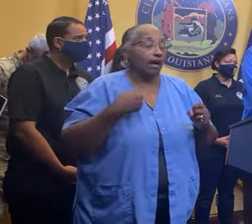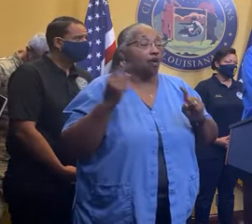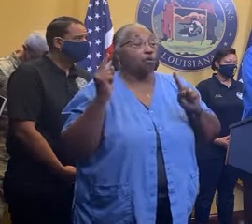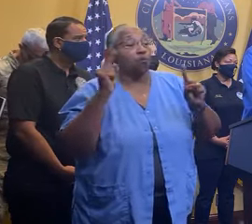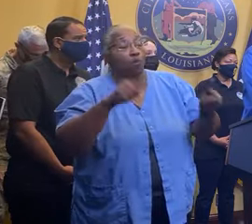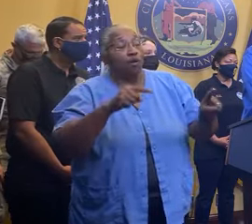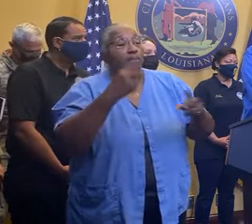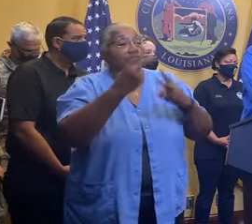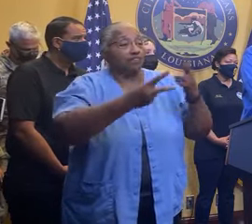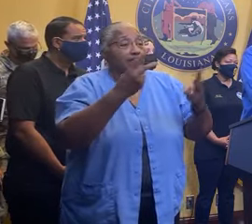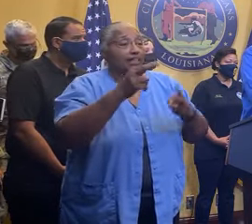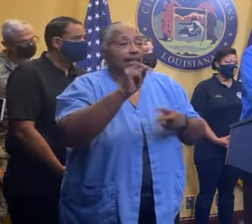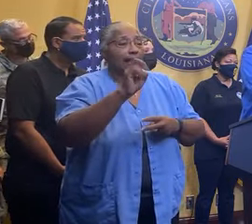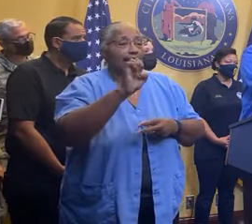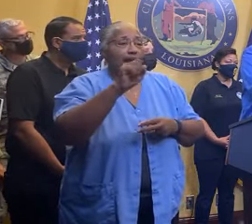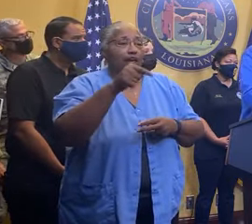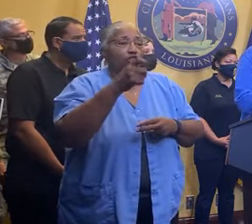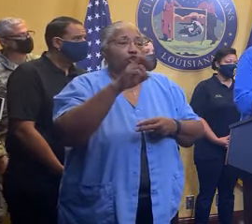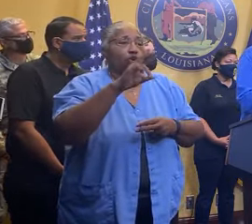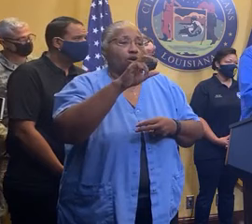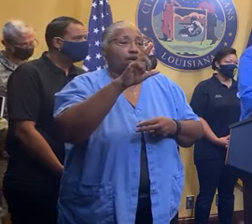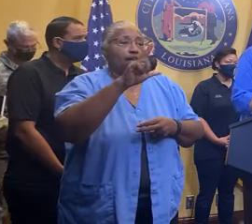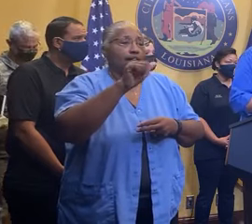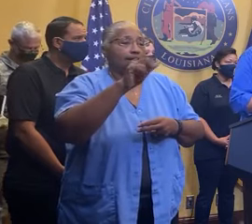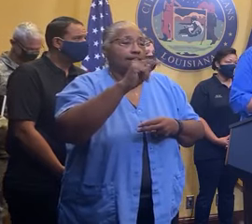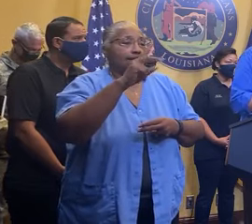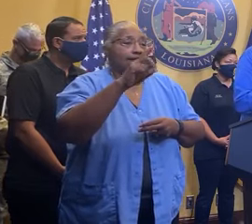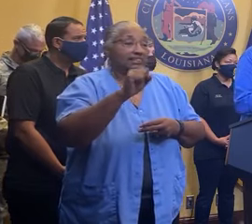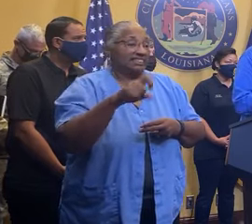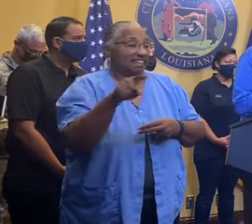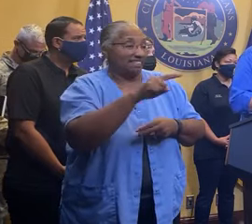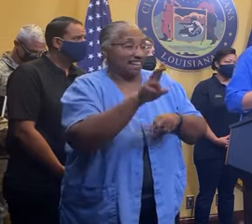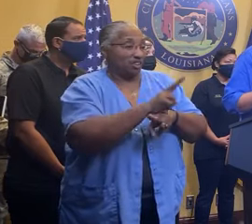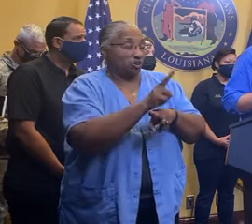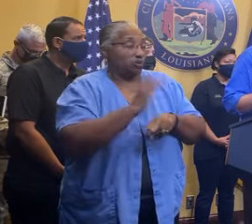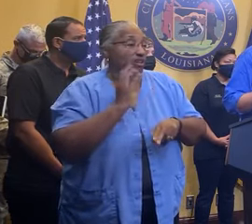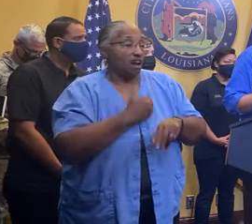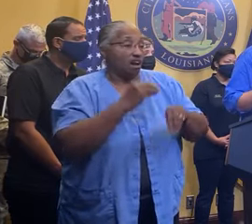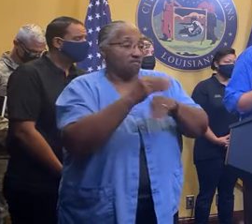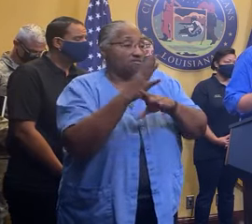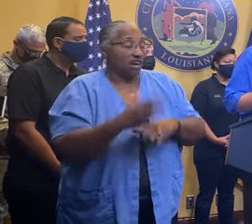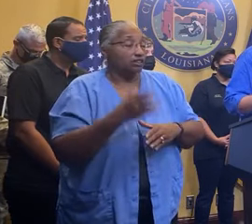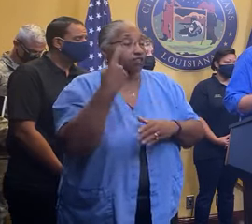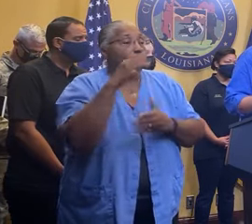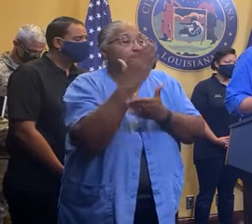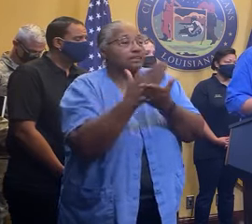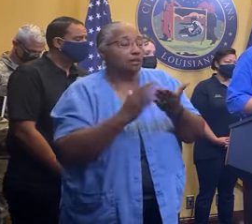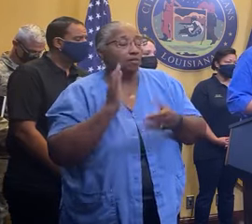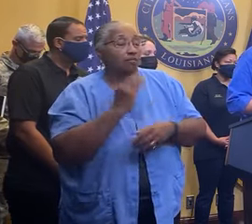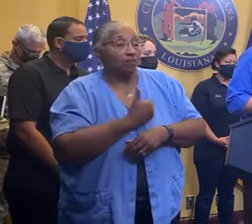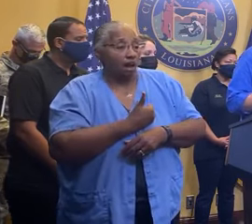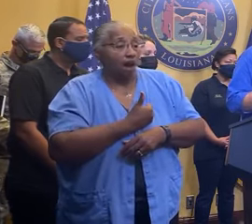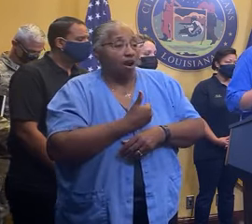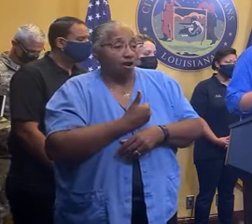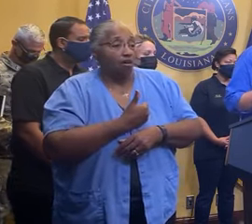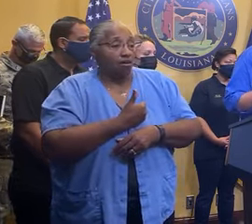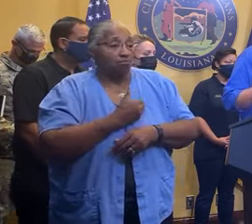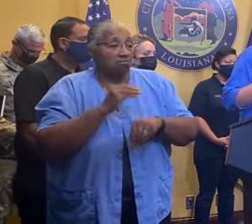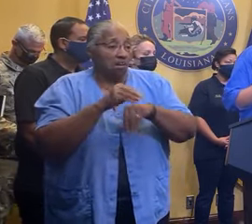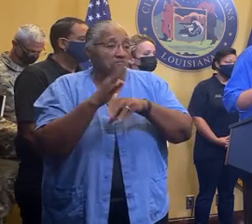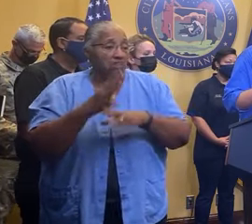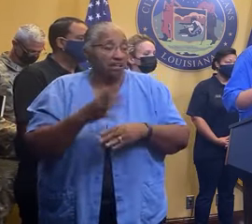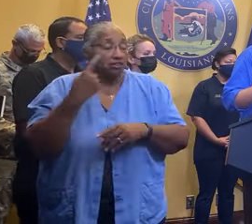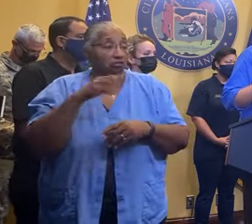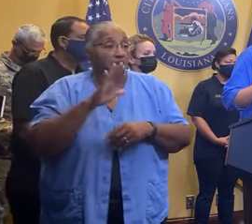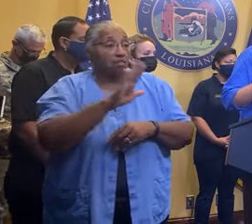what they have. The Netherlands use our advisors for some of the construction we've done for HISDRs. We're very confident